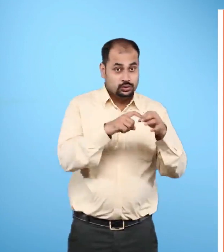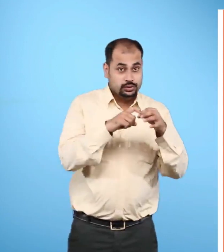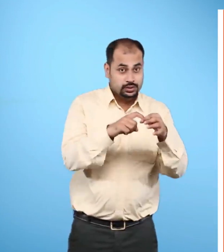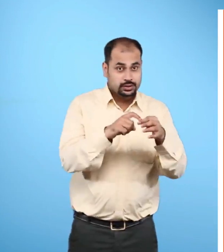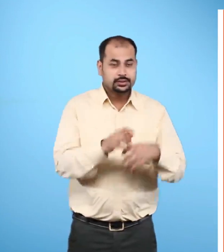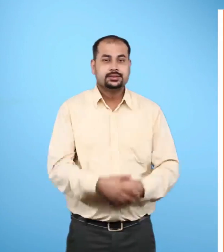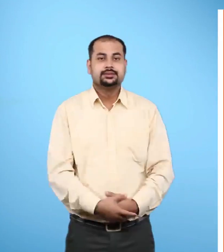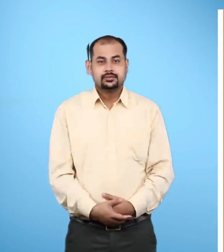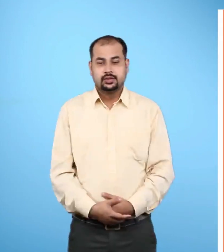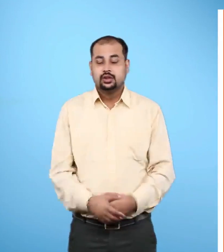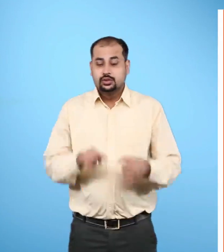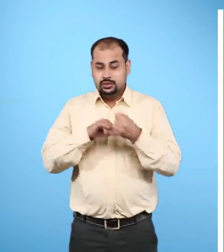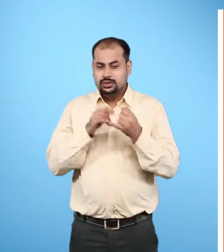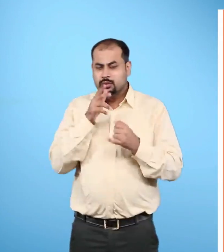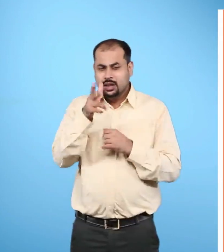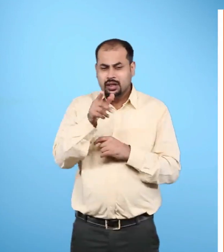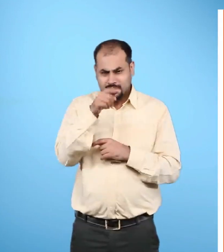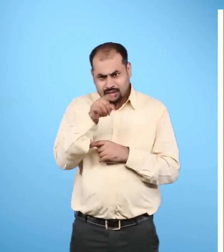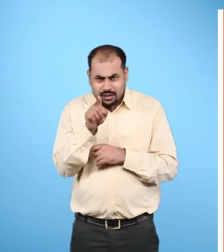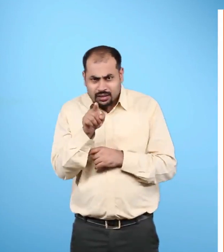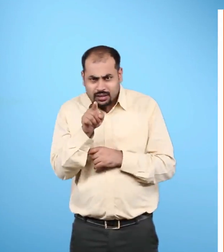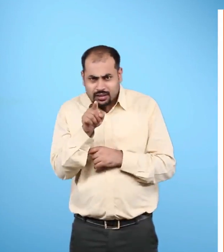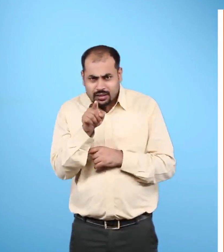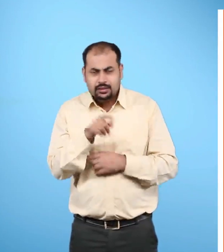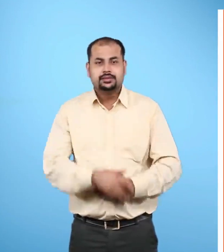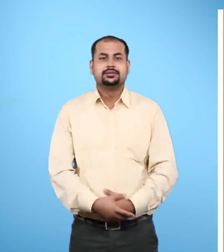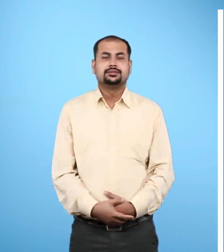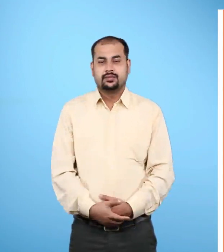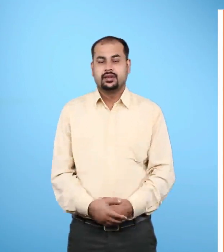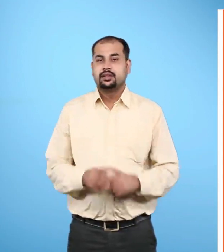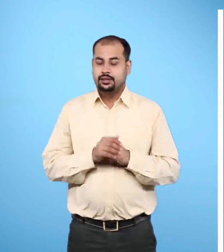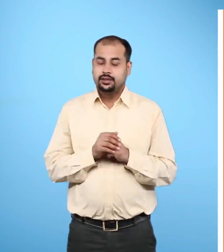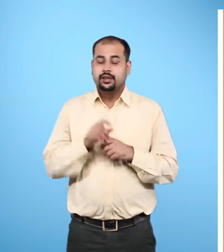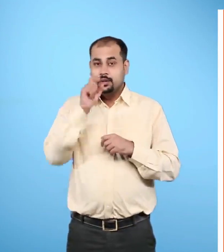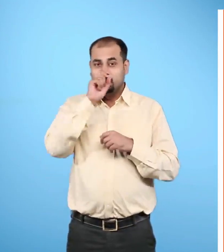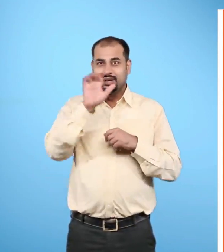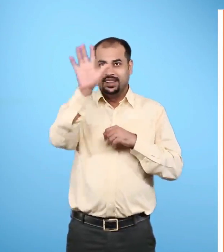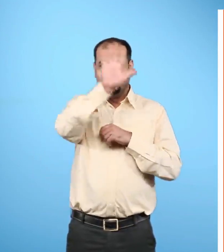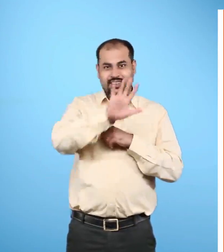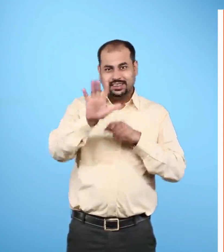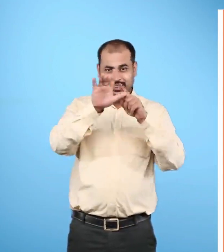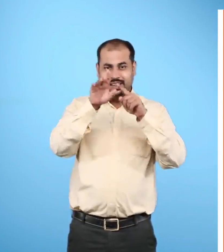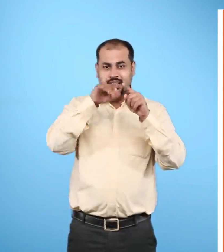Questions. Is Suruchi correct? How much is the blue